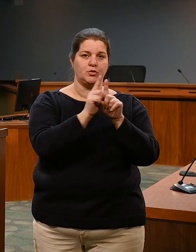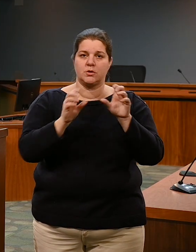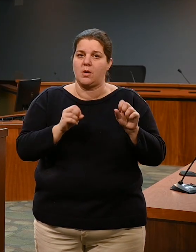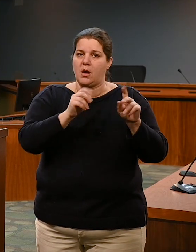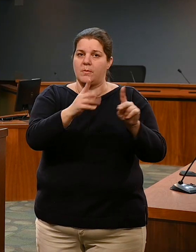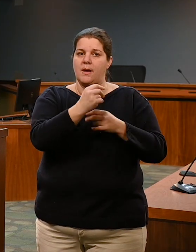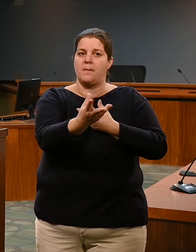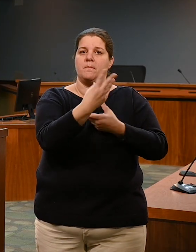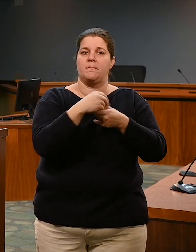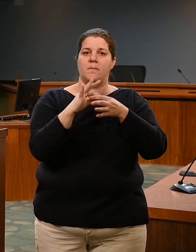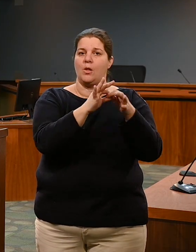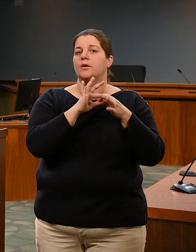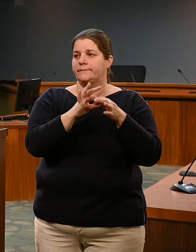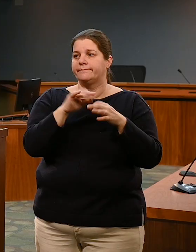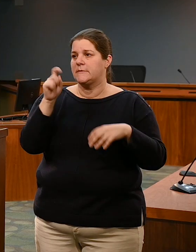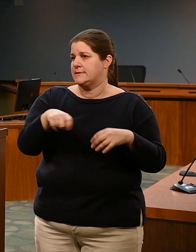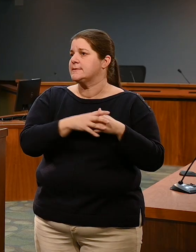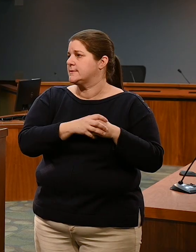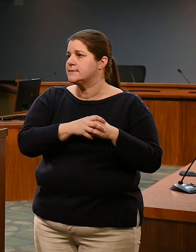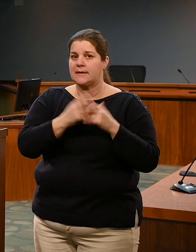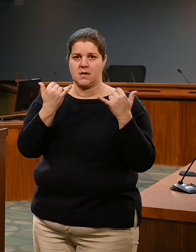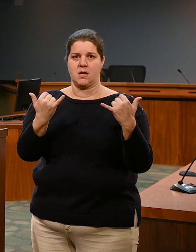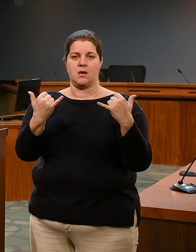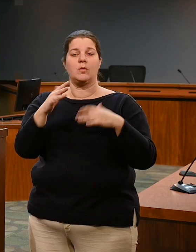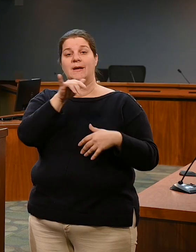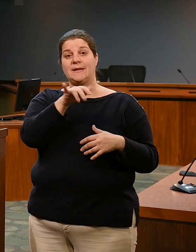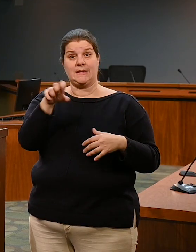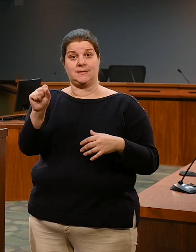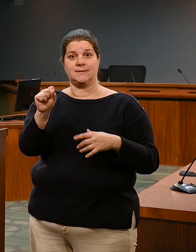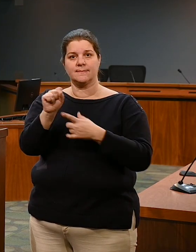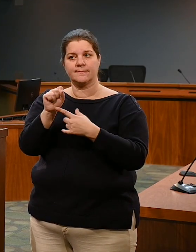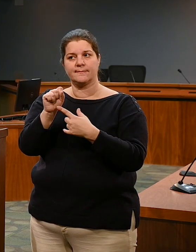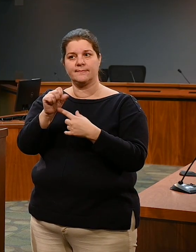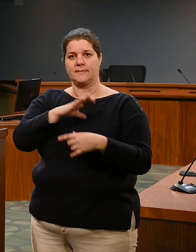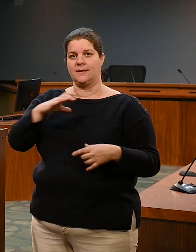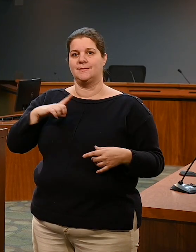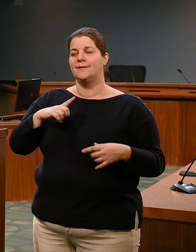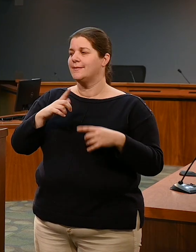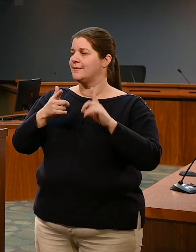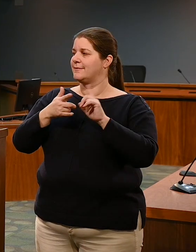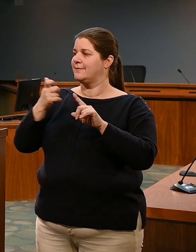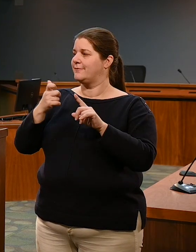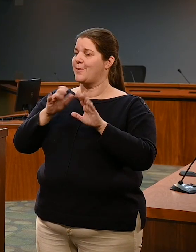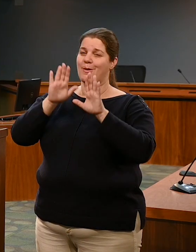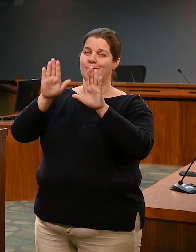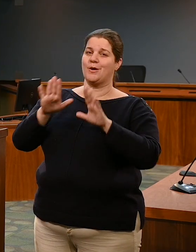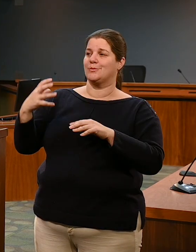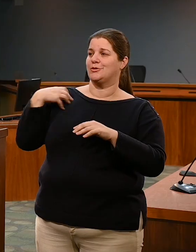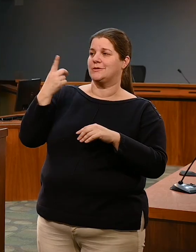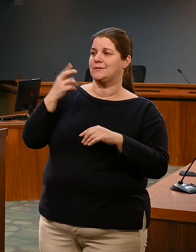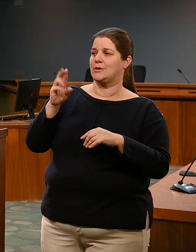and belonging. The Yes Council, led by the remarkable chairs Dr. Angela